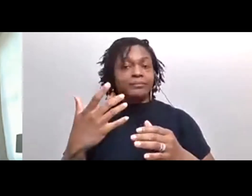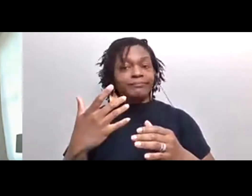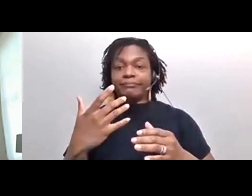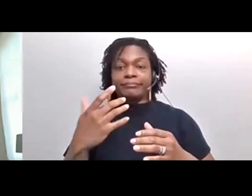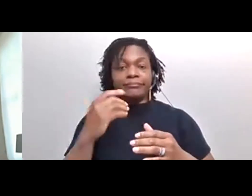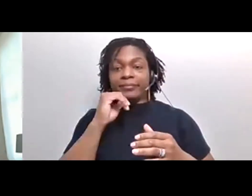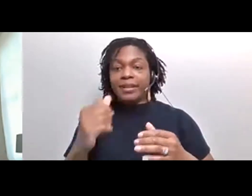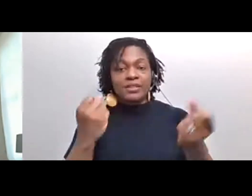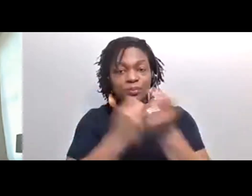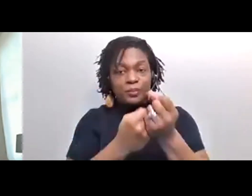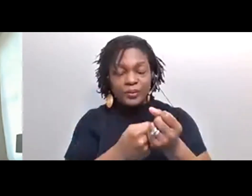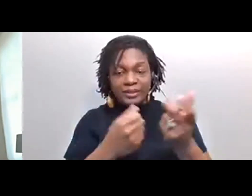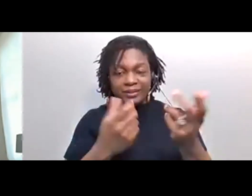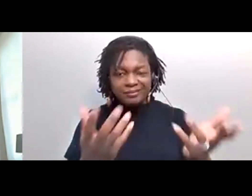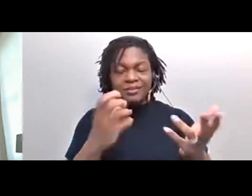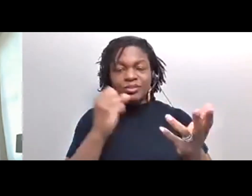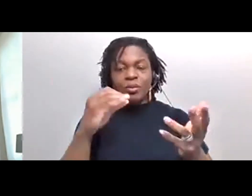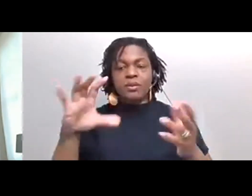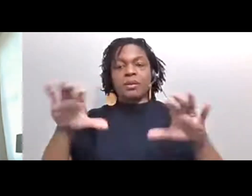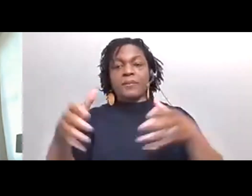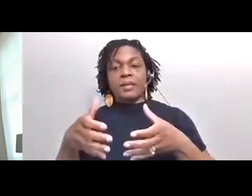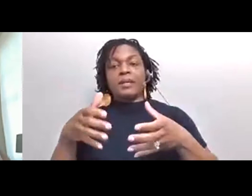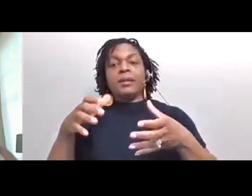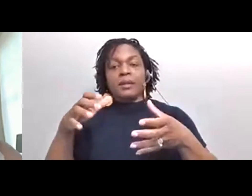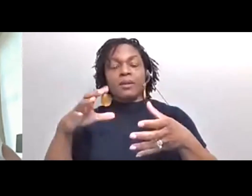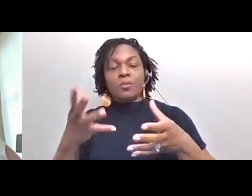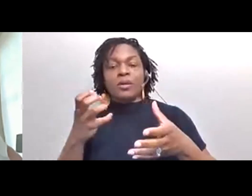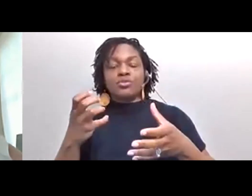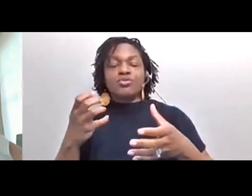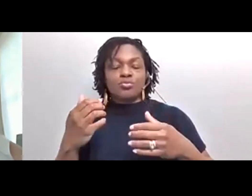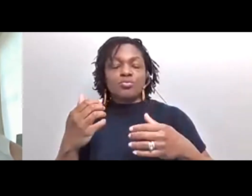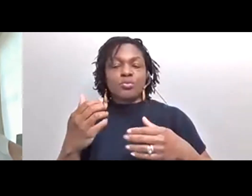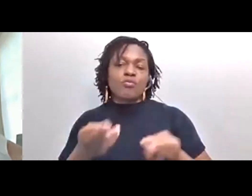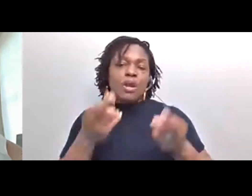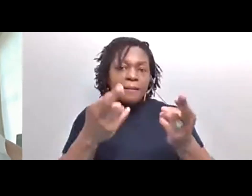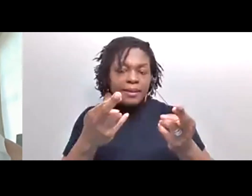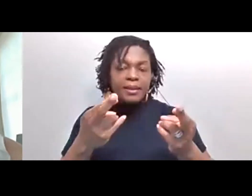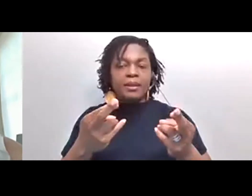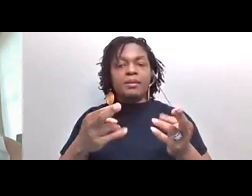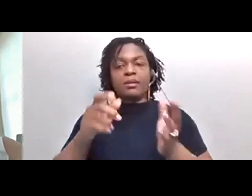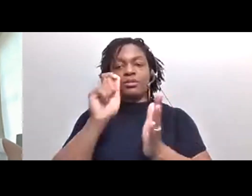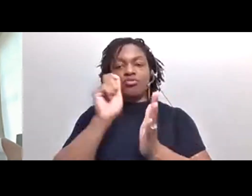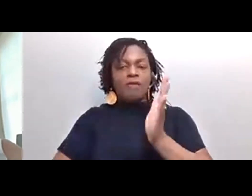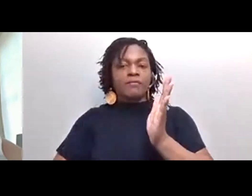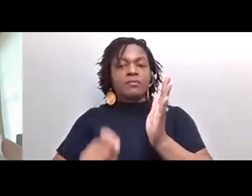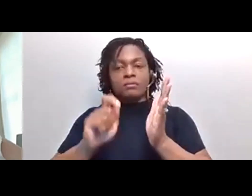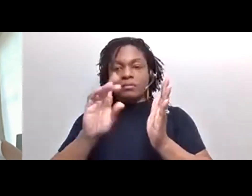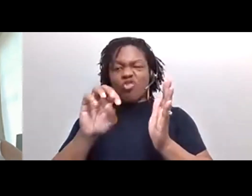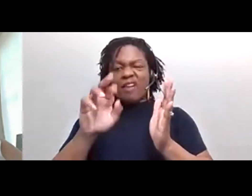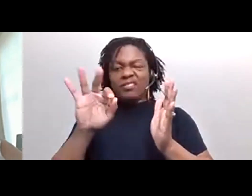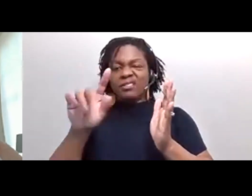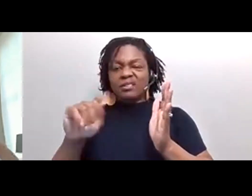the committee wanted to recommend drafting a formal letter just